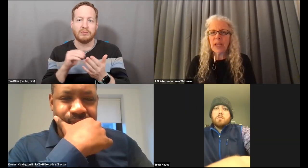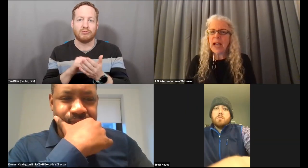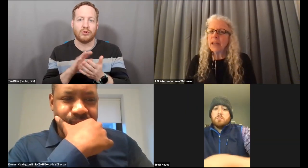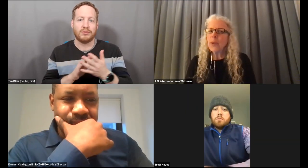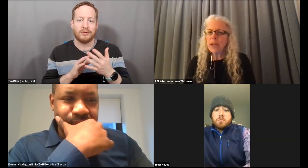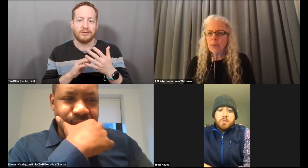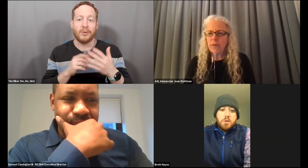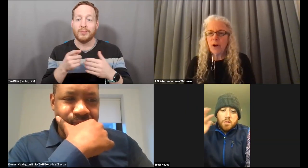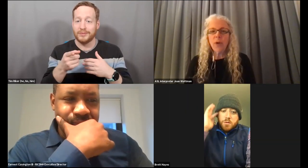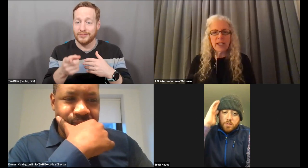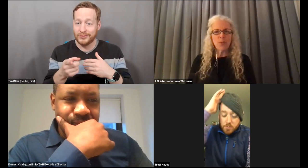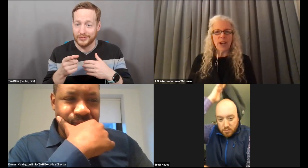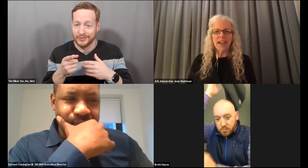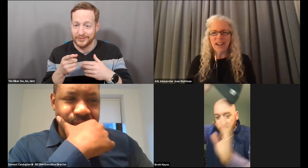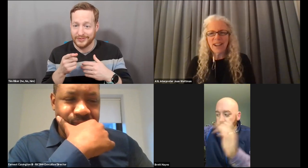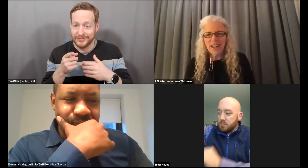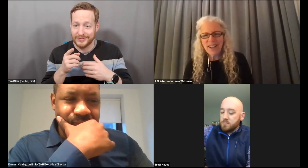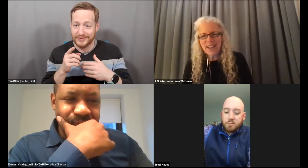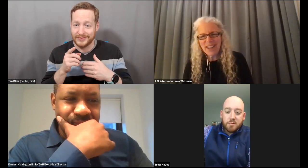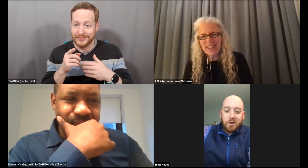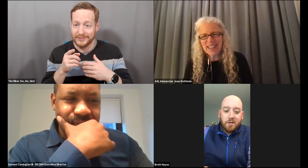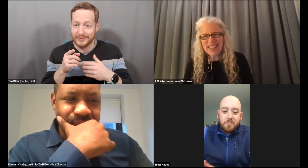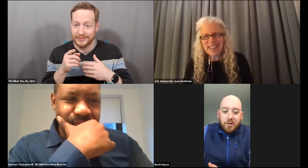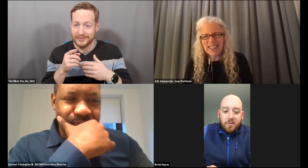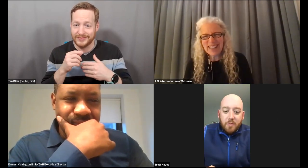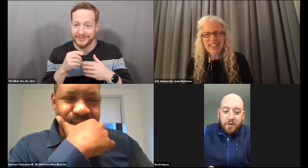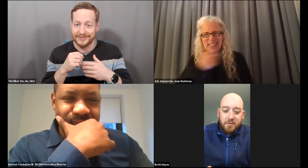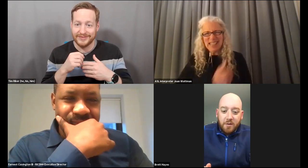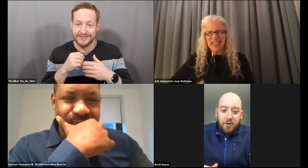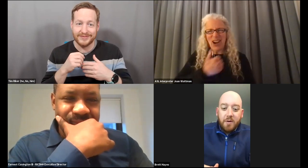I think we can move. Oh, here's Brett. Hi, sorry, my wife just came home.